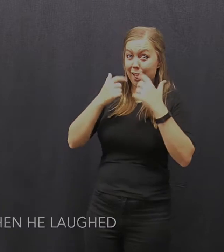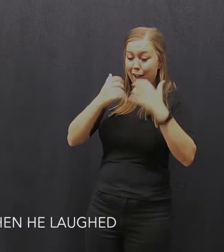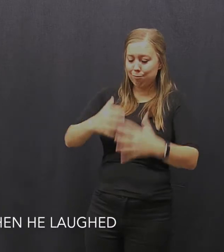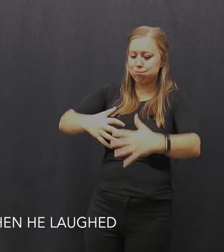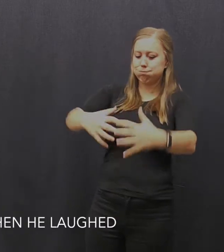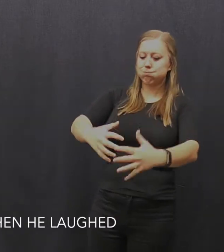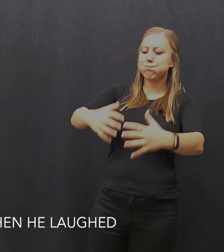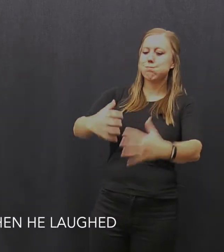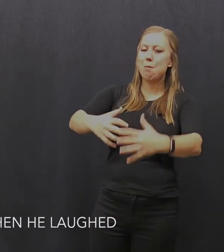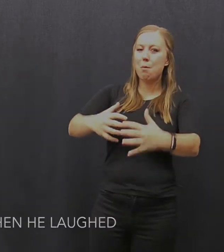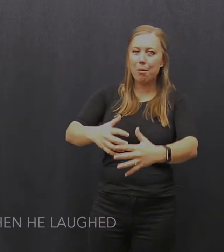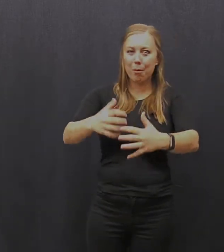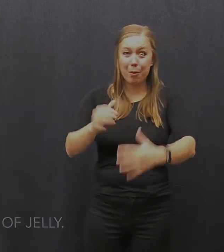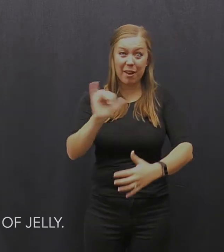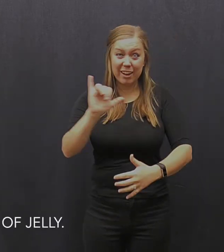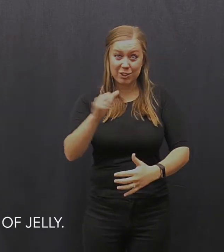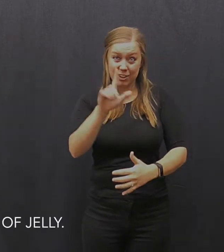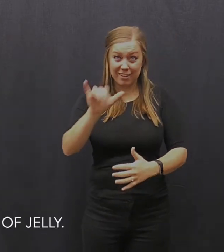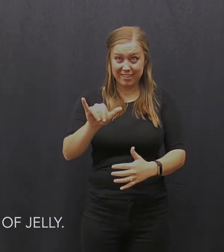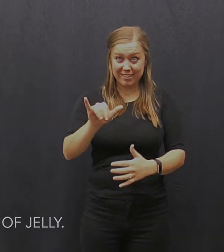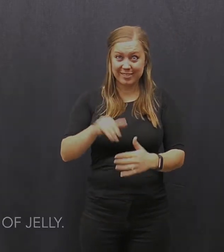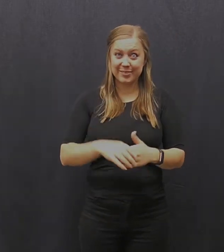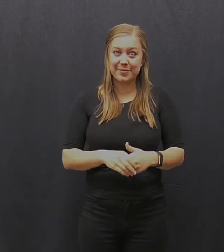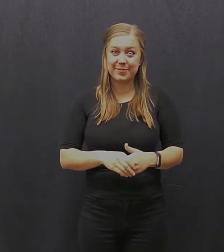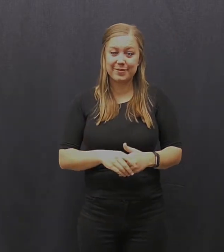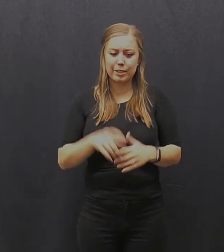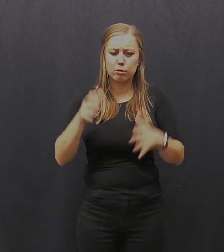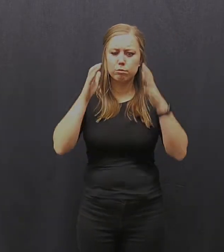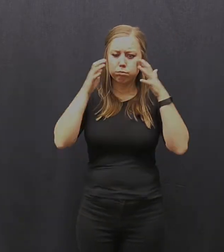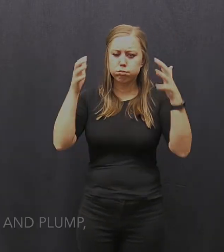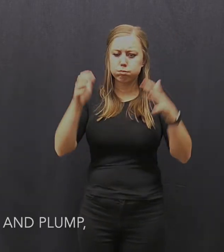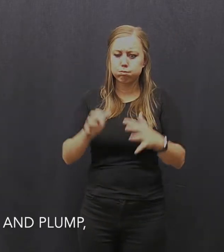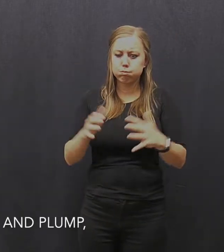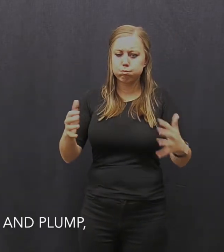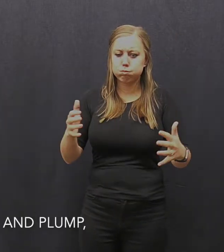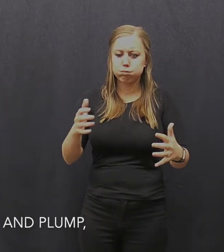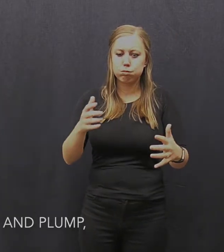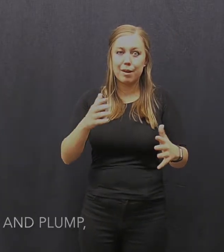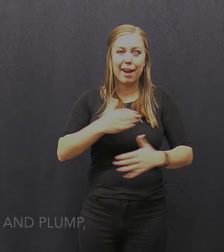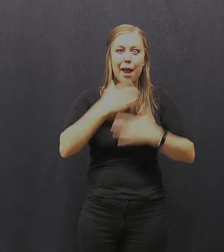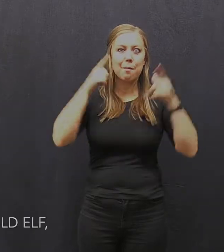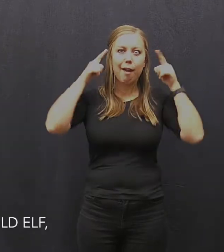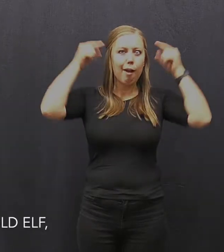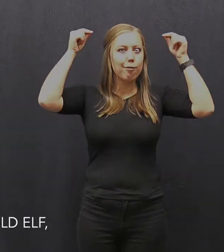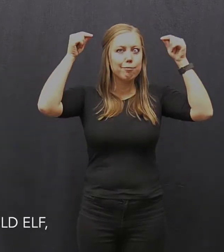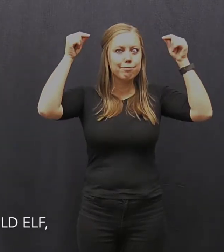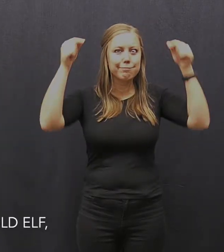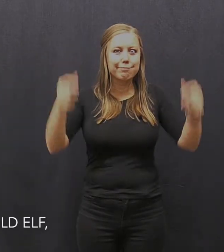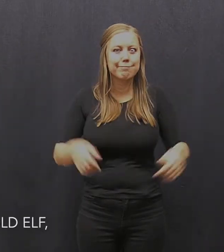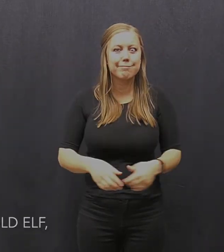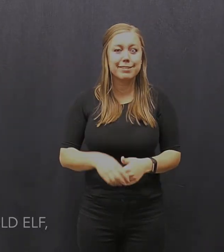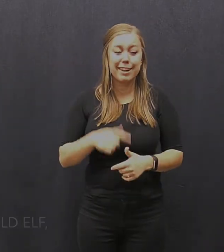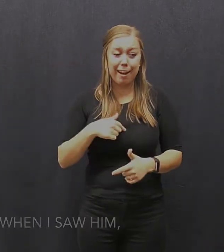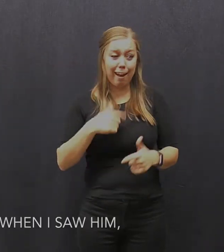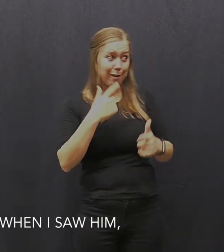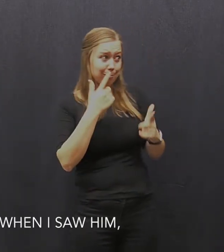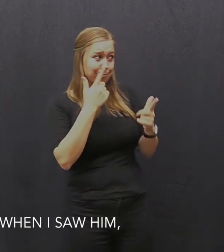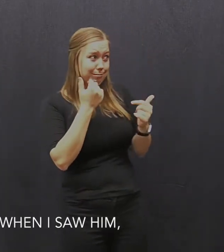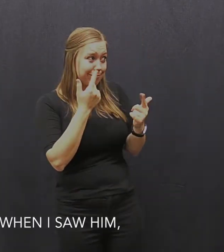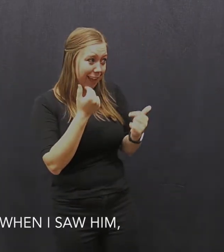laughed like a bowl full of jelly. He was chubby and plump, a right jolly old elf, and I laughed when I saw him in spite